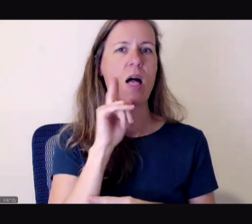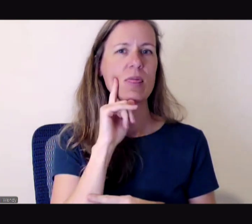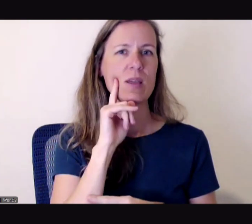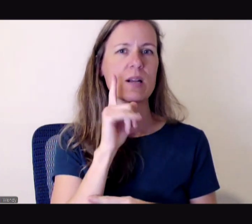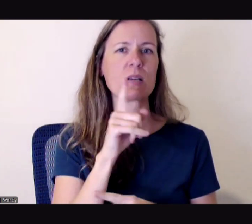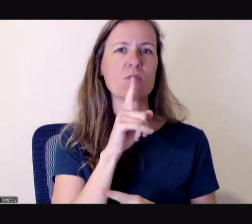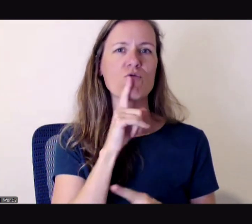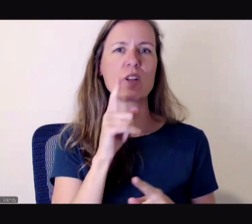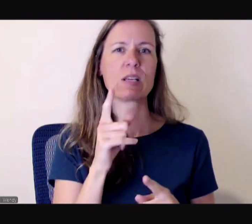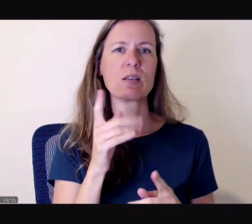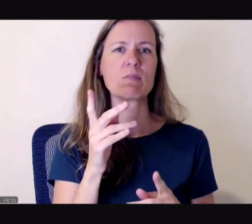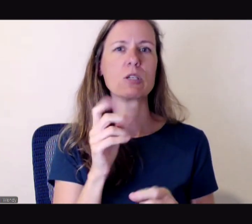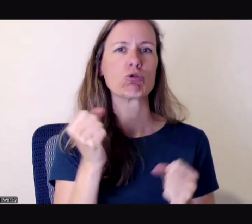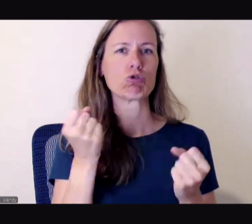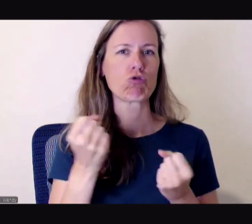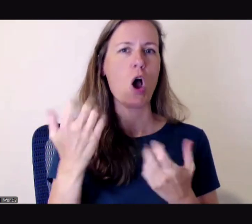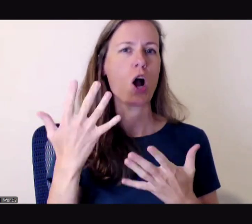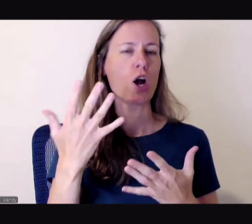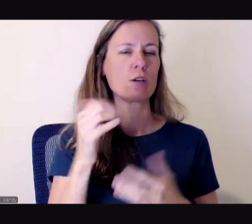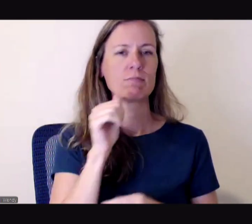stronger, not losing anybody,